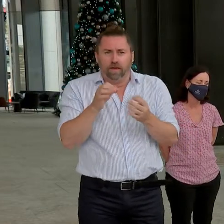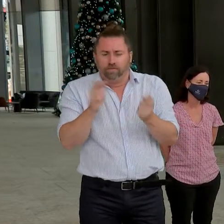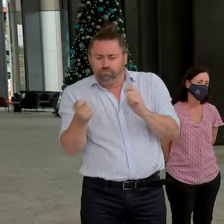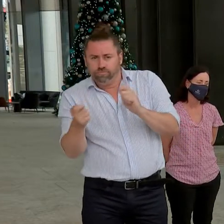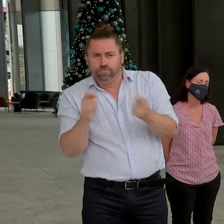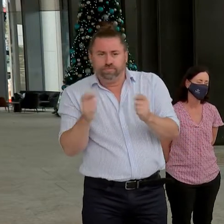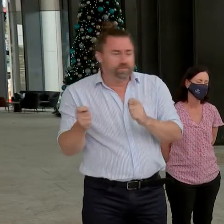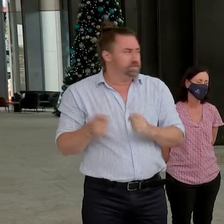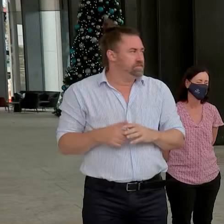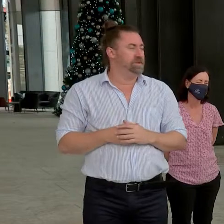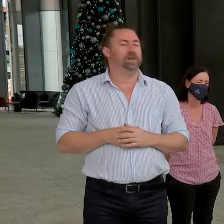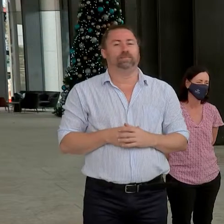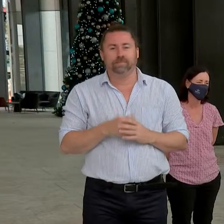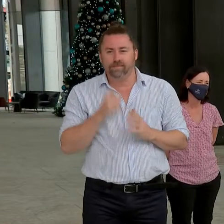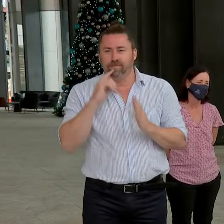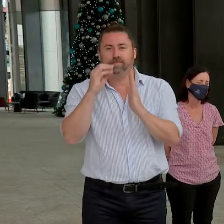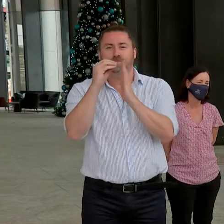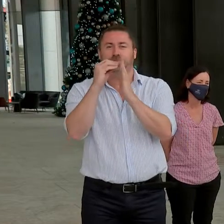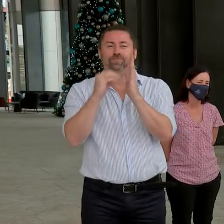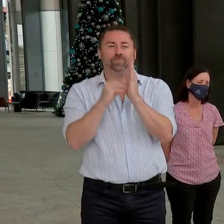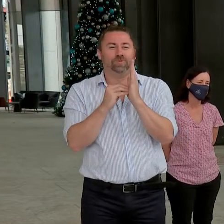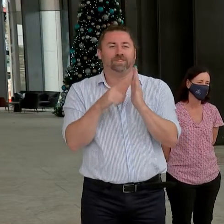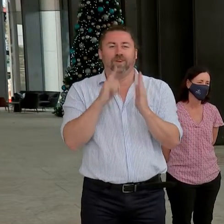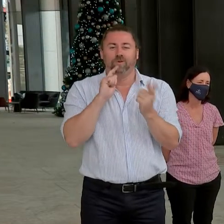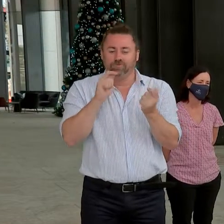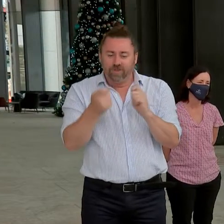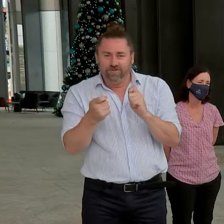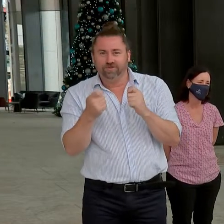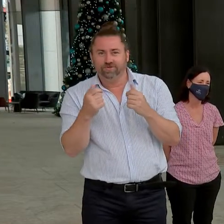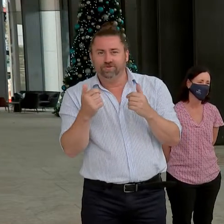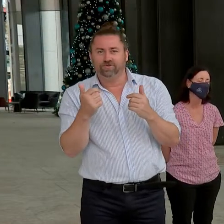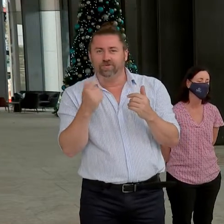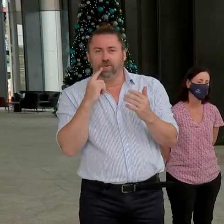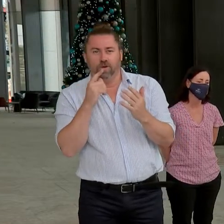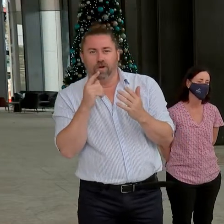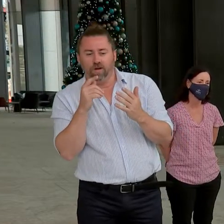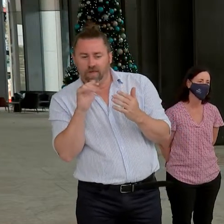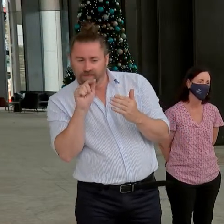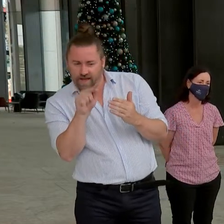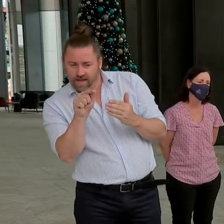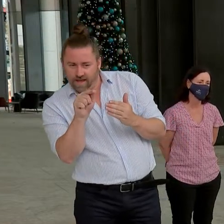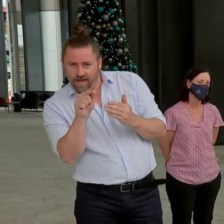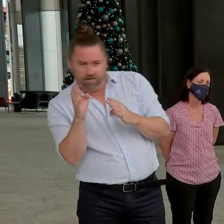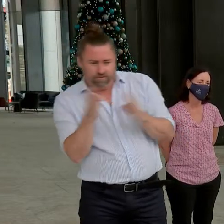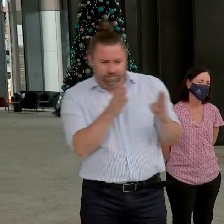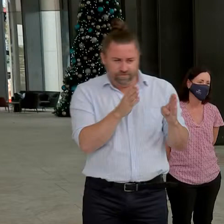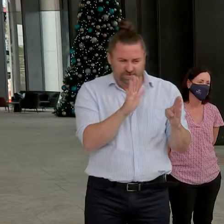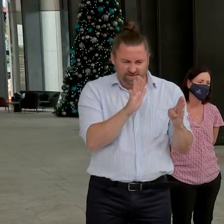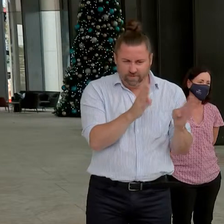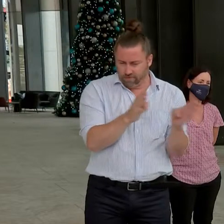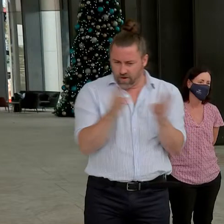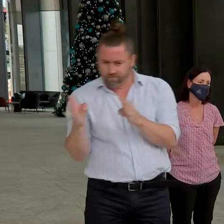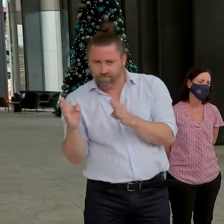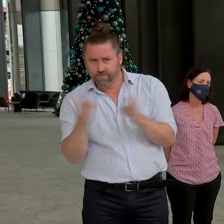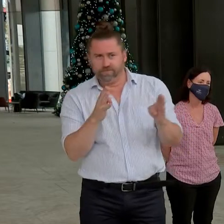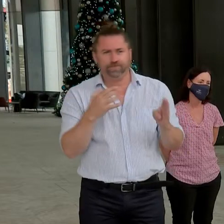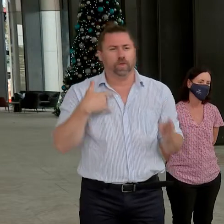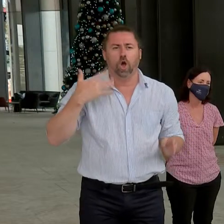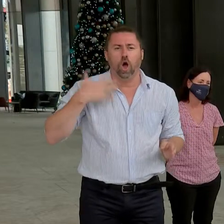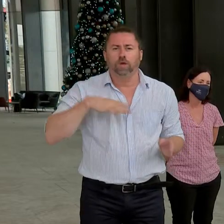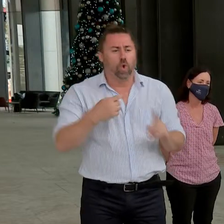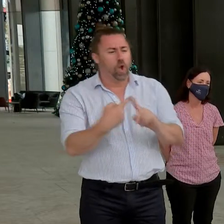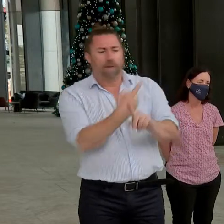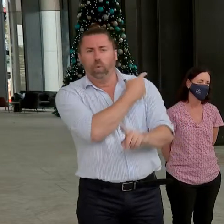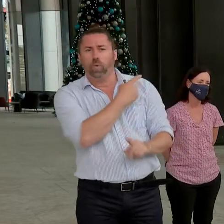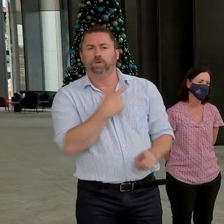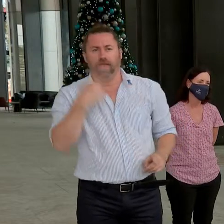Our policies are going to continually change and move forward. We're endeavouring not to move backwards. So we start off